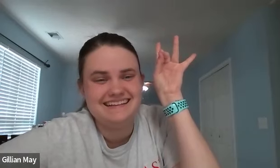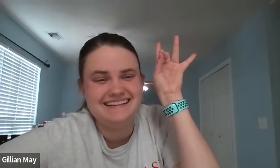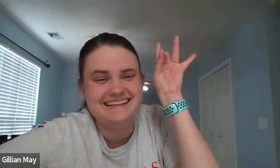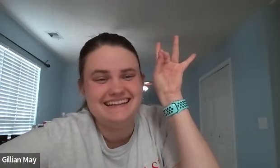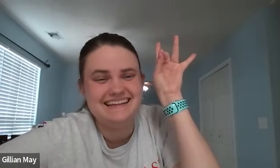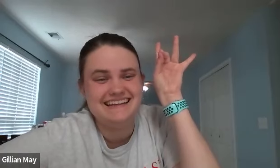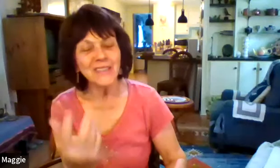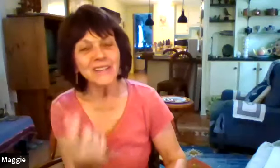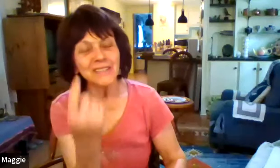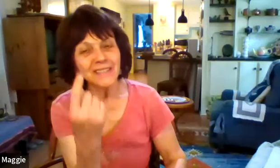I thought